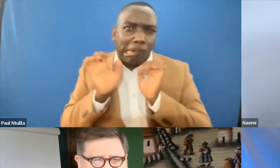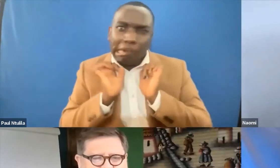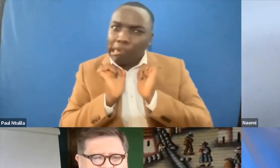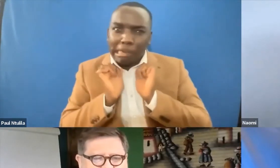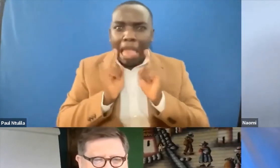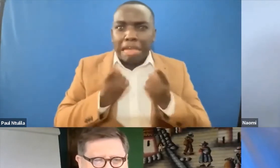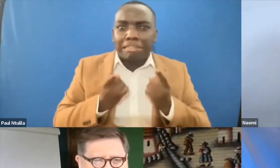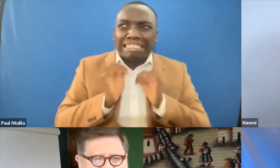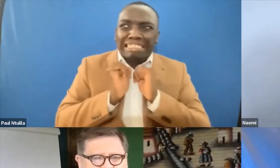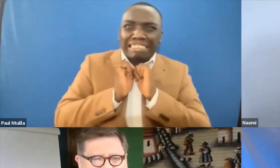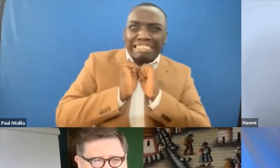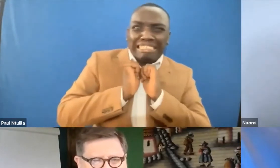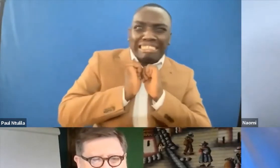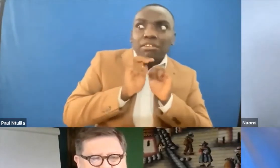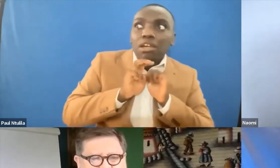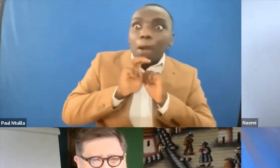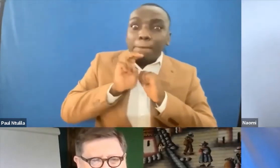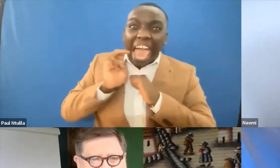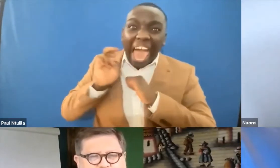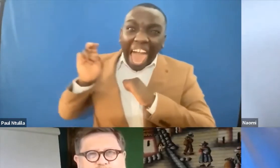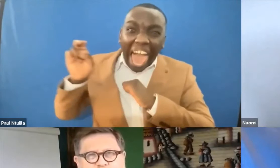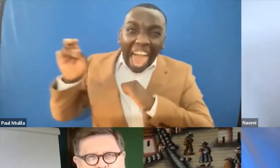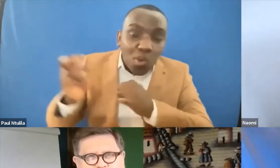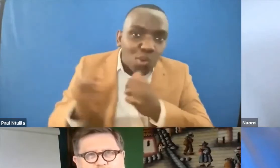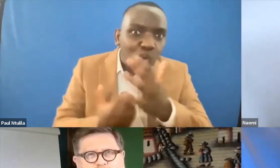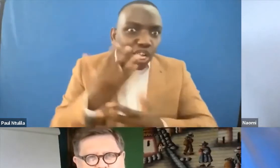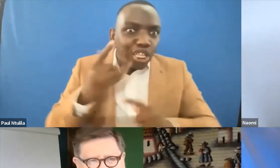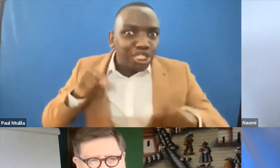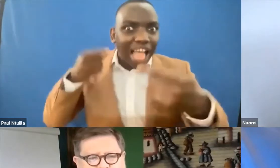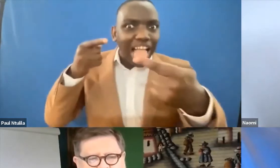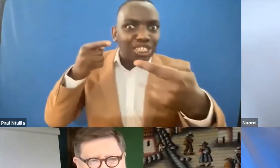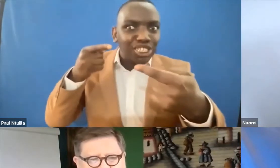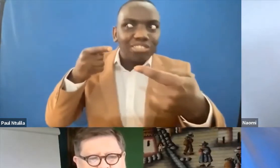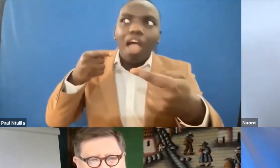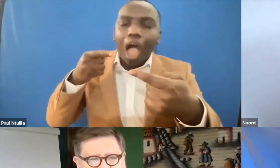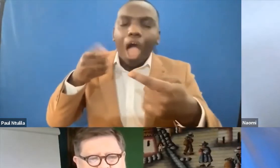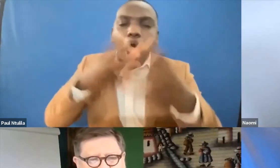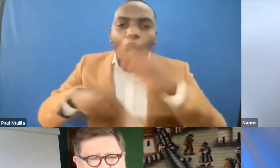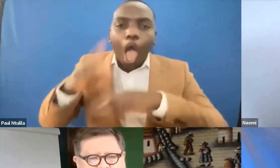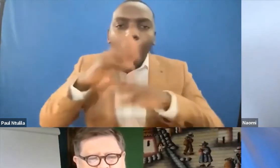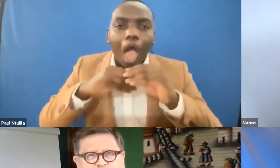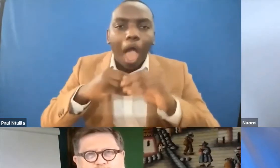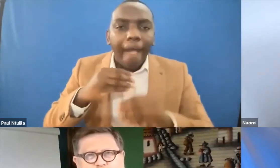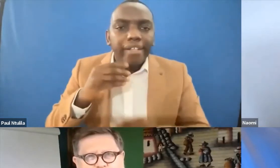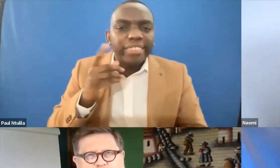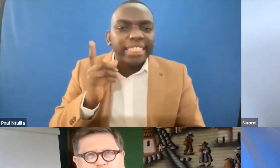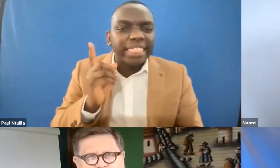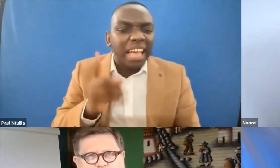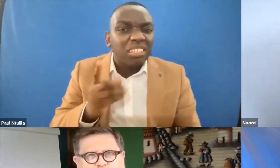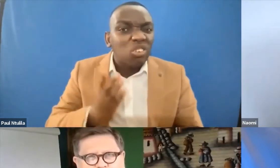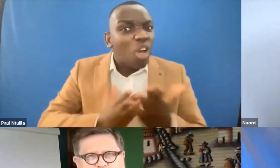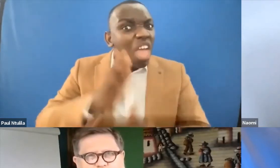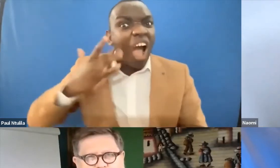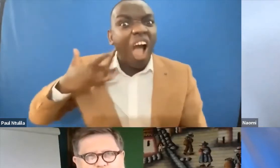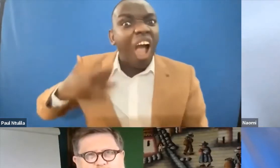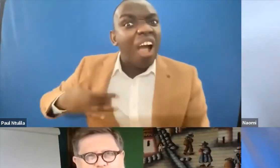the idea of stepping outside of my comfort zone to do further studying was a massive challenge.